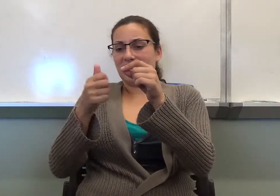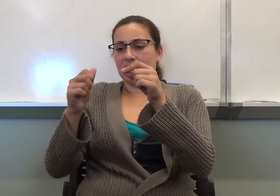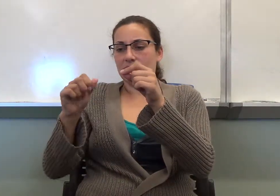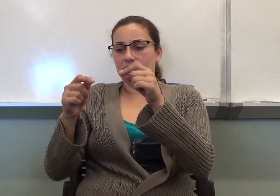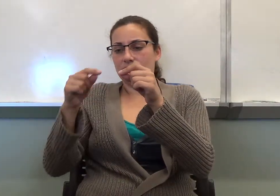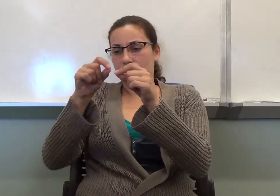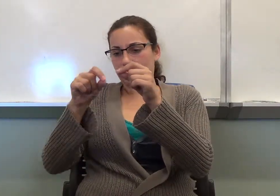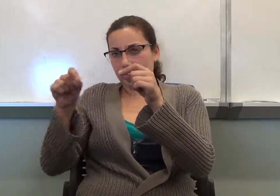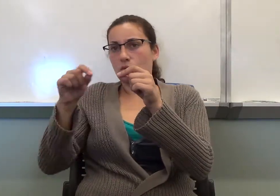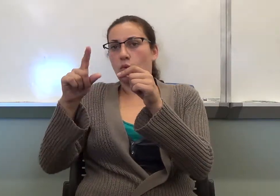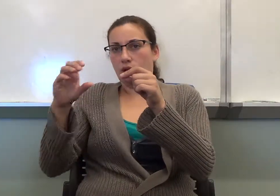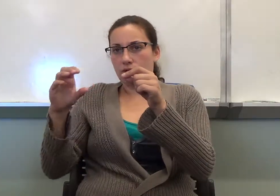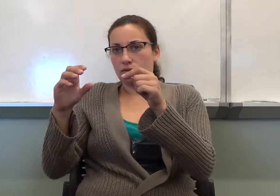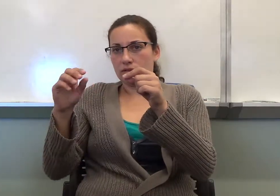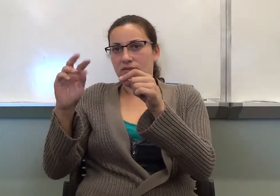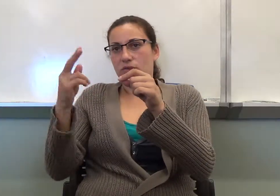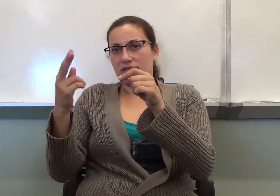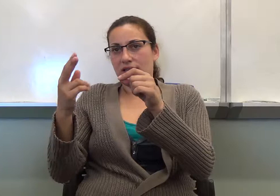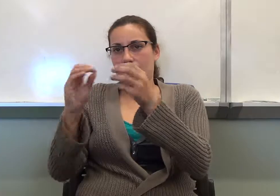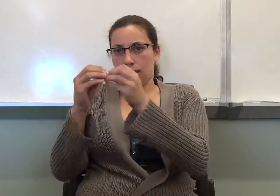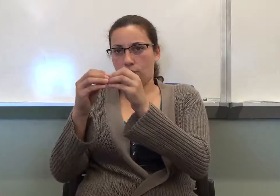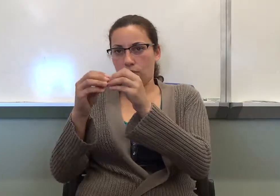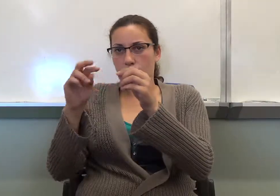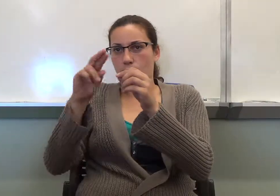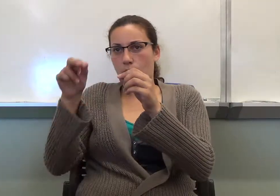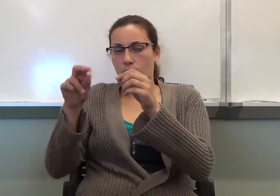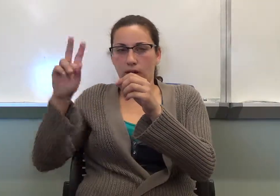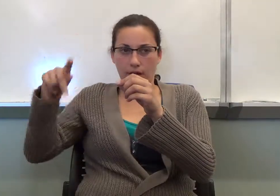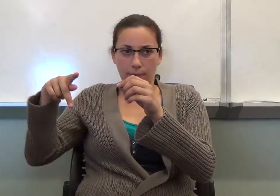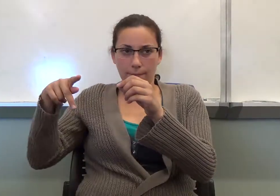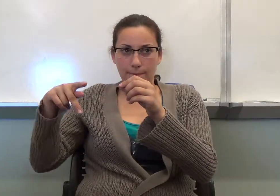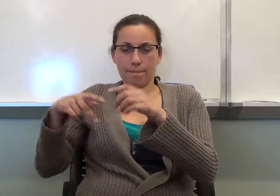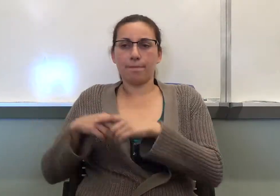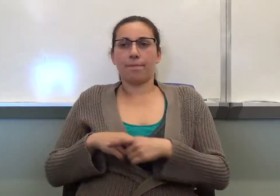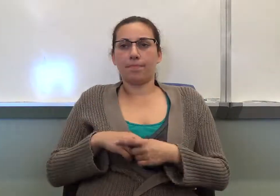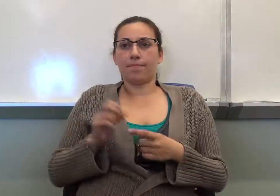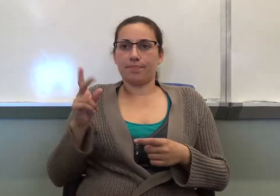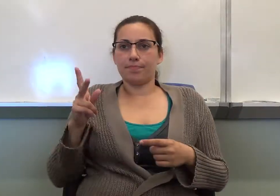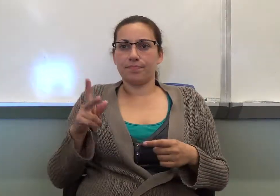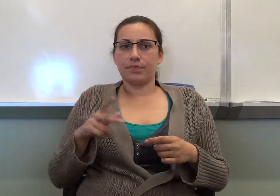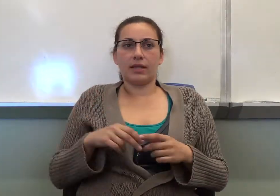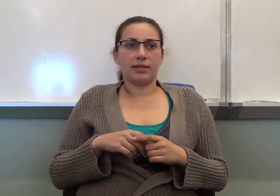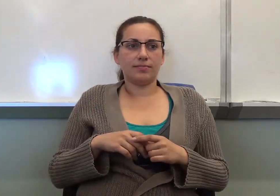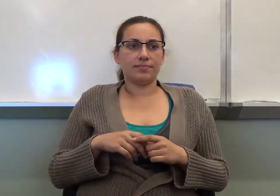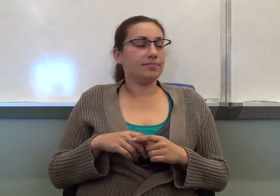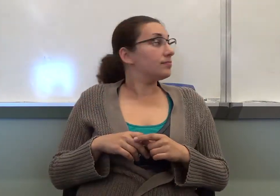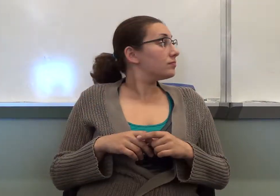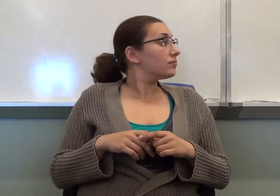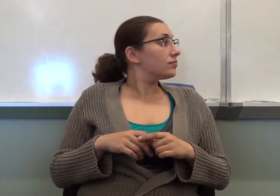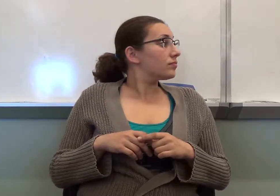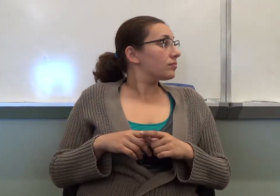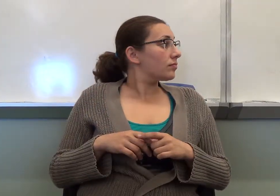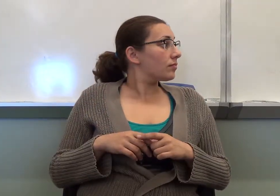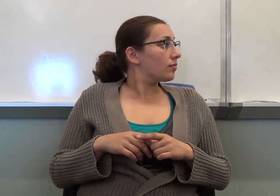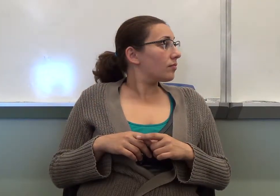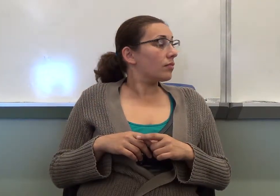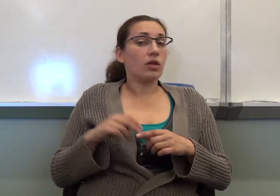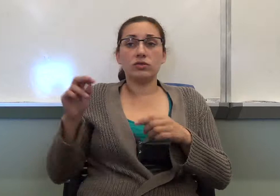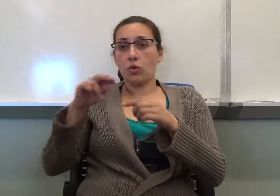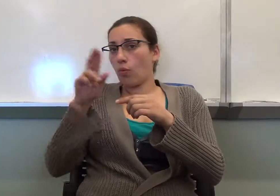because if this is off in the thousandths position, this is going to be off in the thousandth. So you round to whatever the